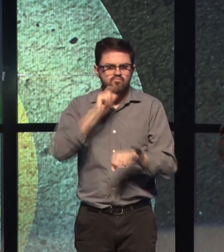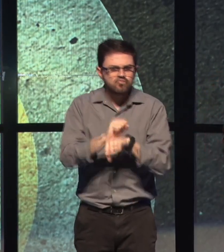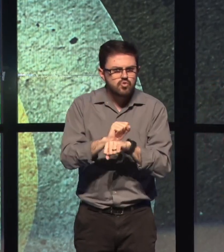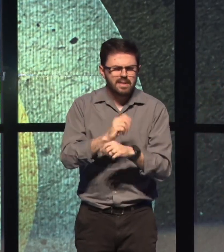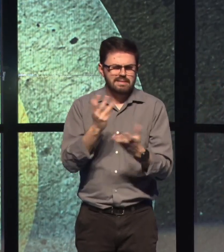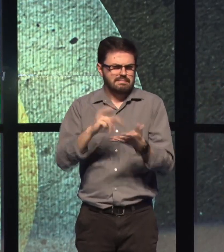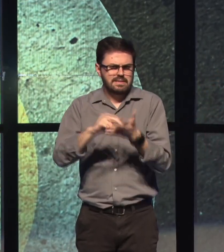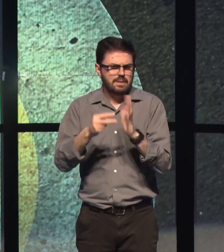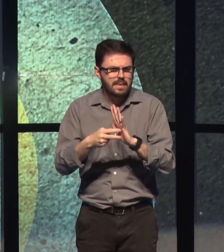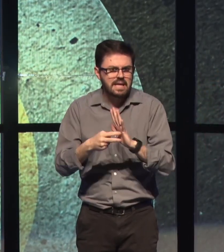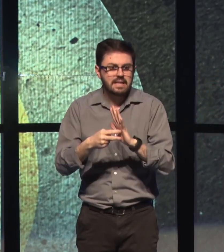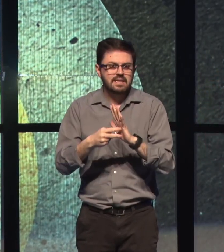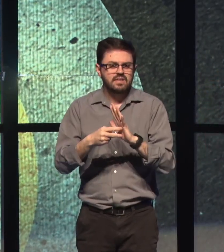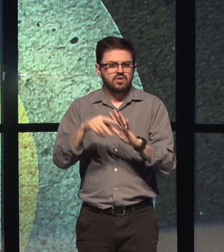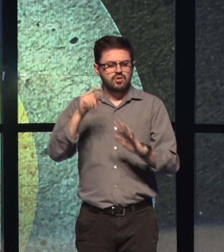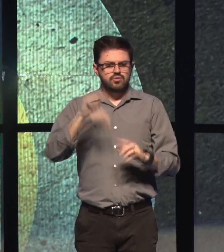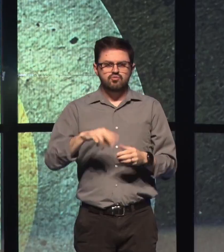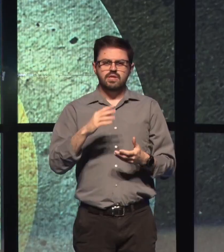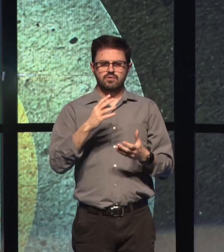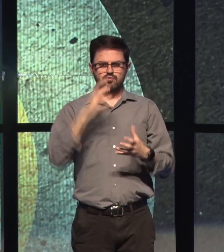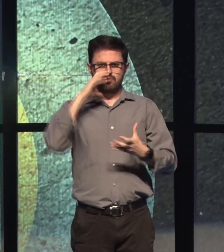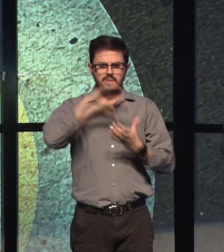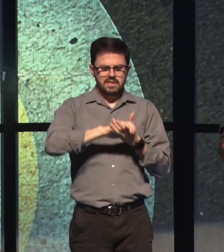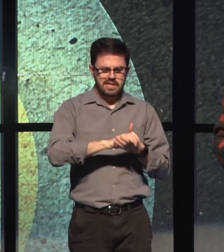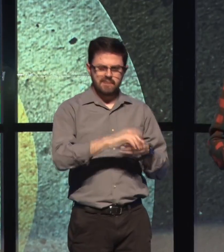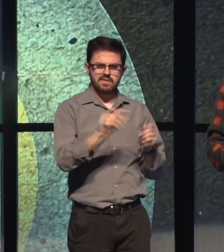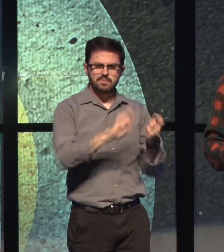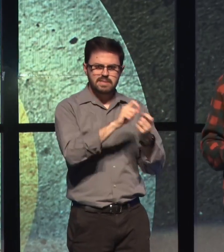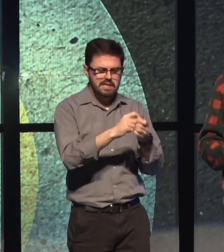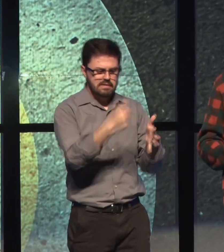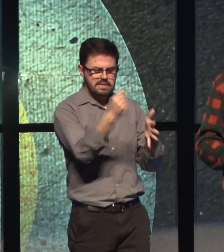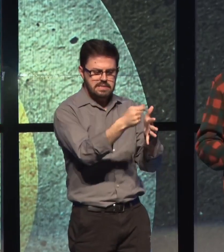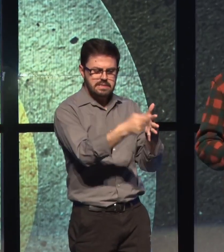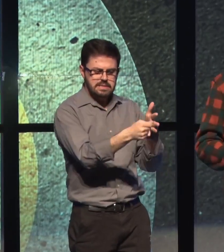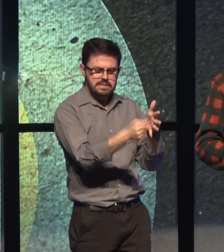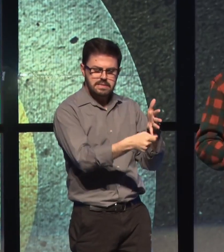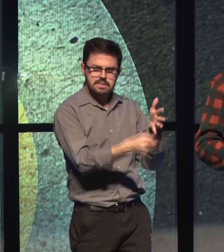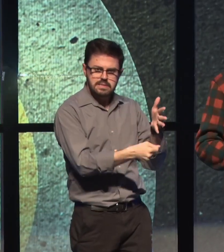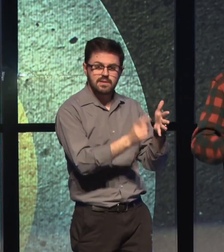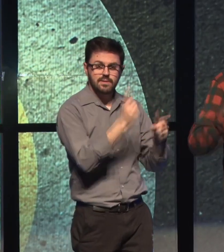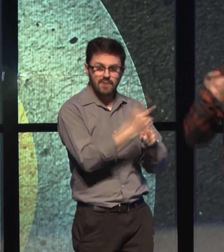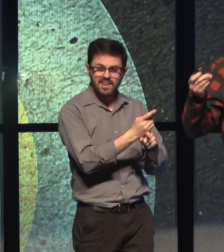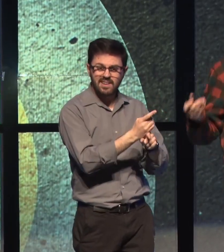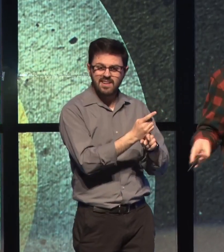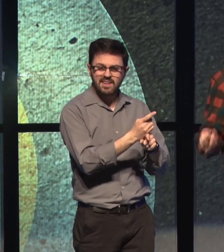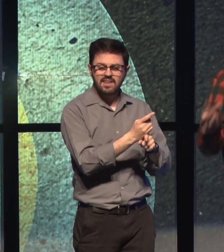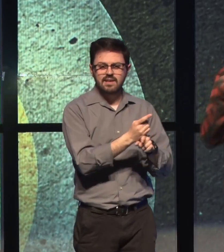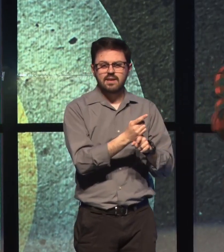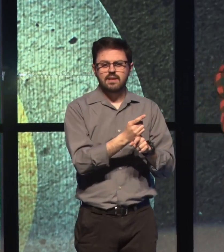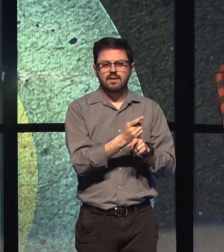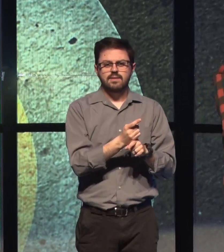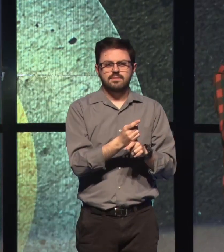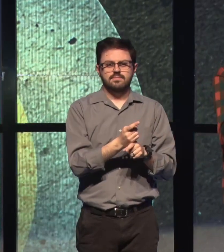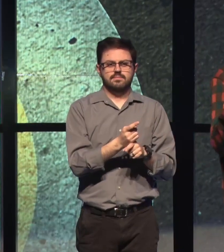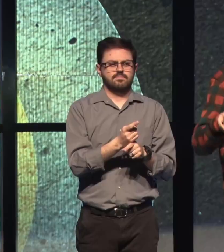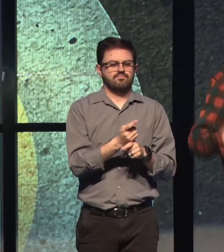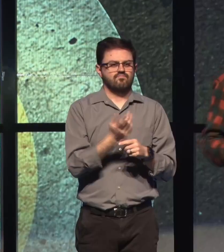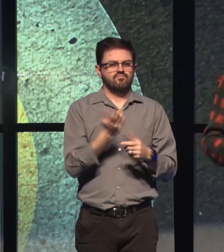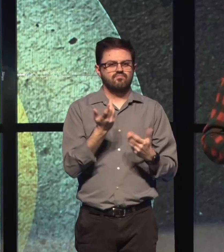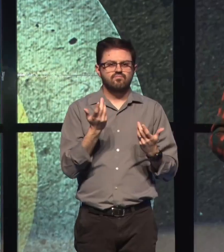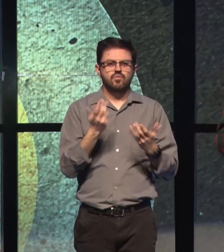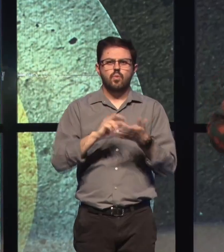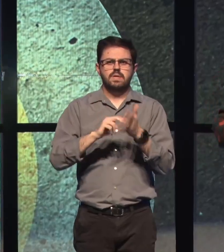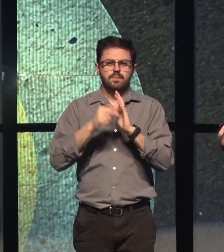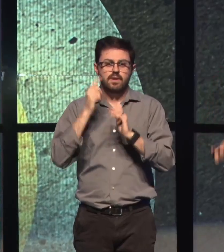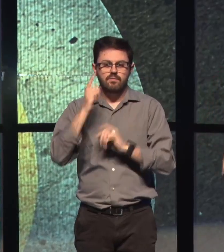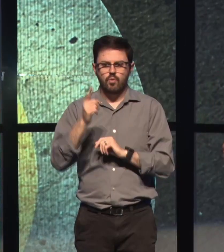believe these fundamental beliefs, these doctrines, these truths. And they say, well, what does it mean as a community to live for